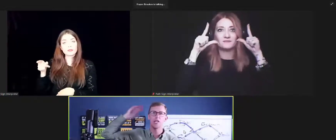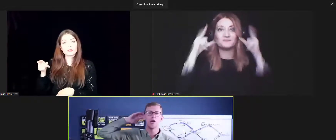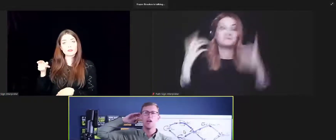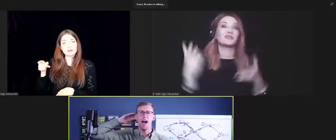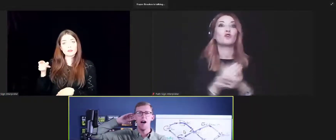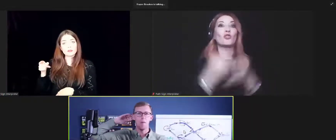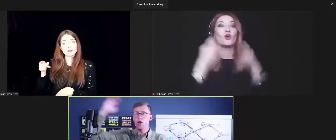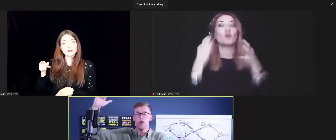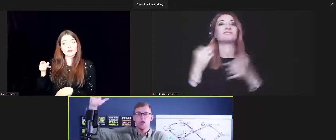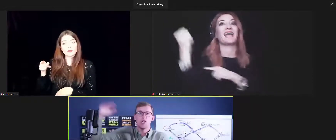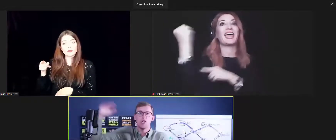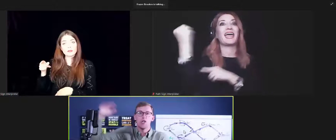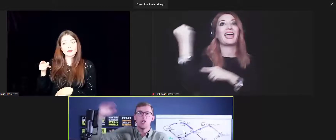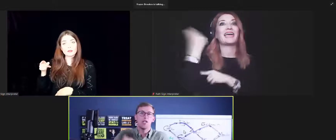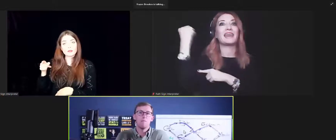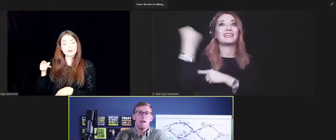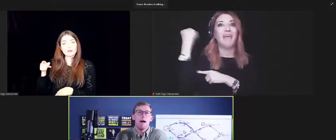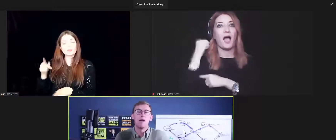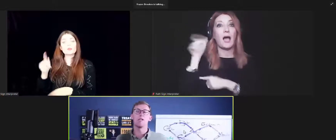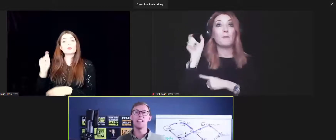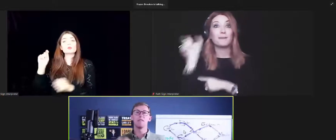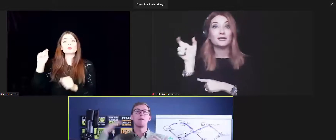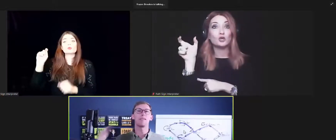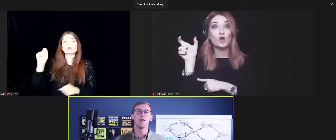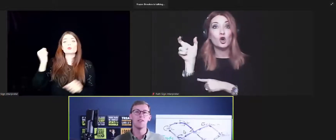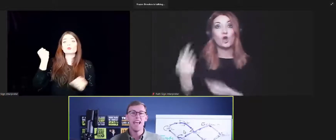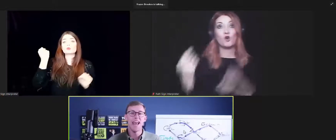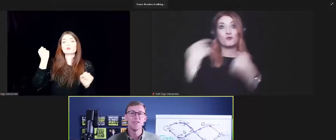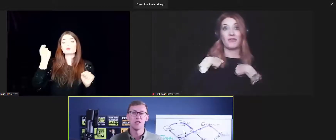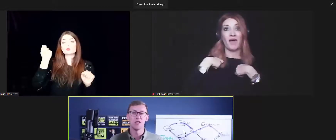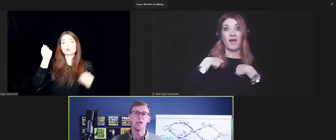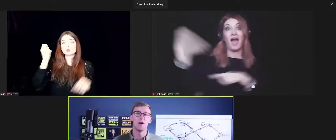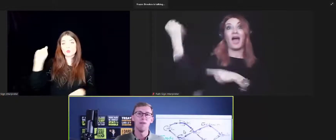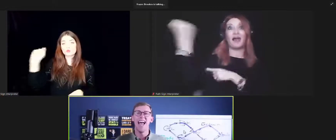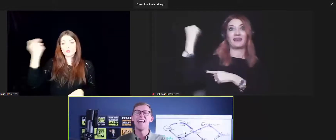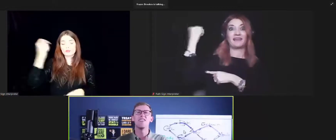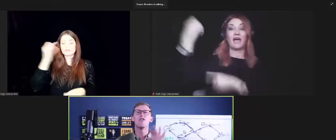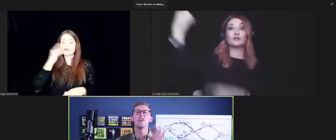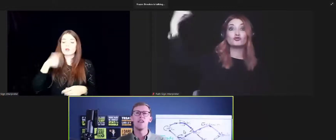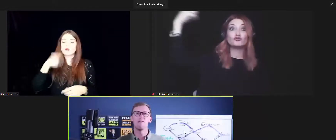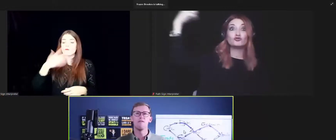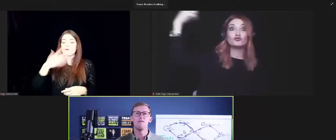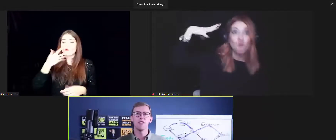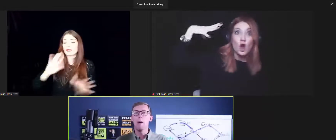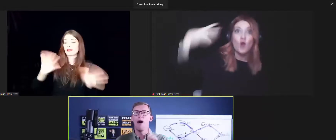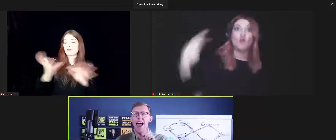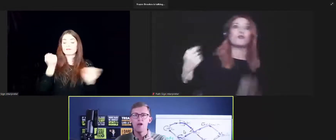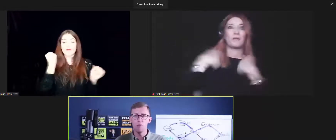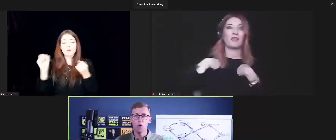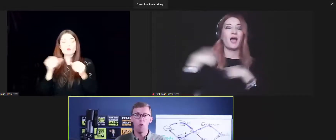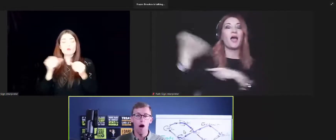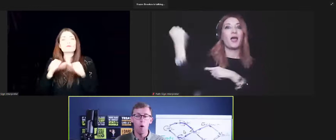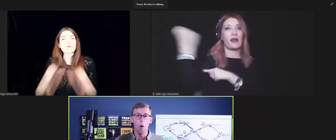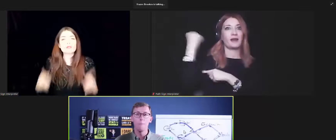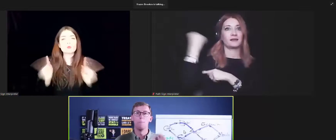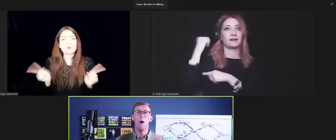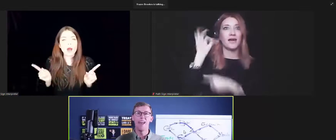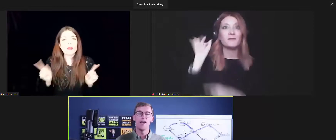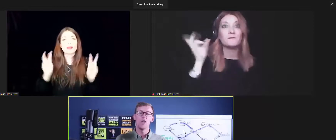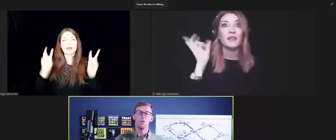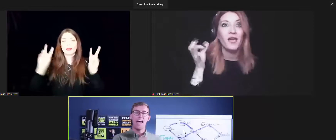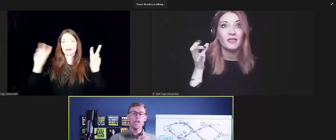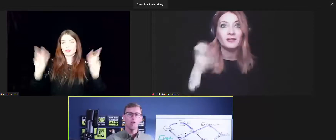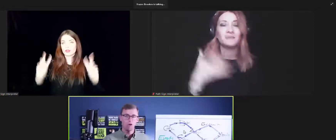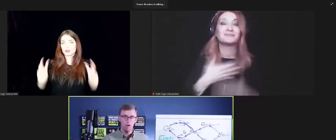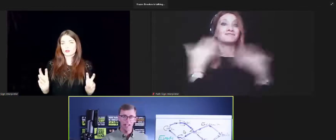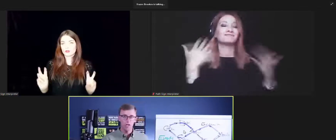success in my personality be based on energy too? Energy is everything, but energy will grow when you